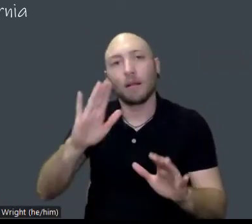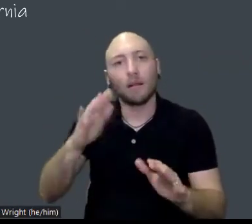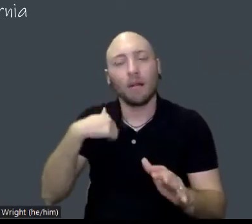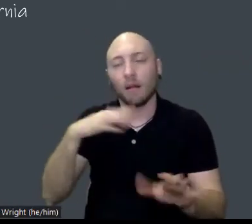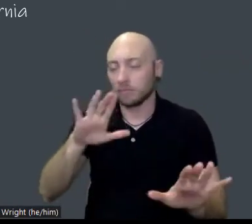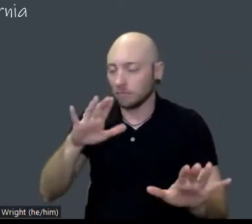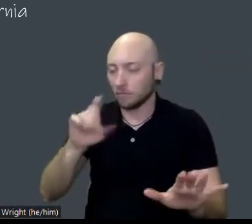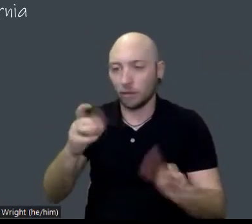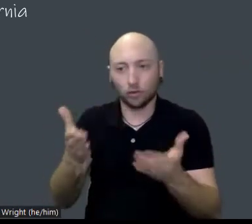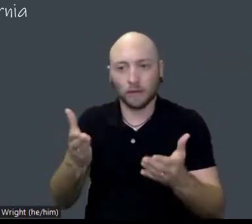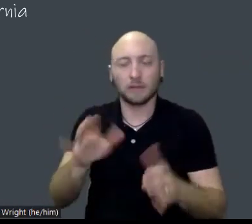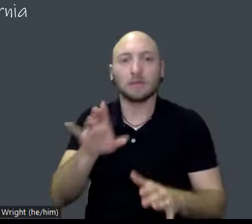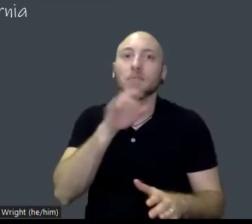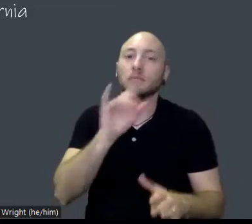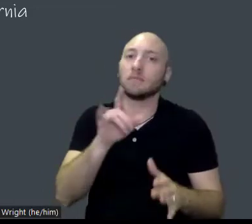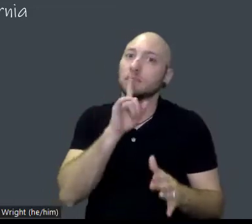my main thing of like